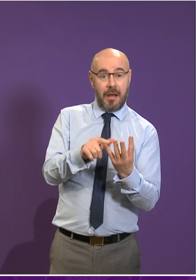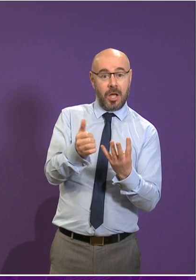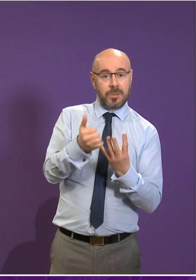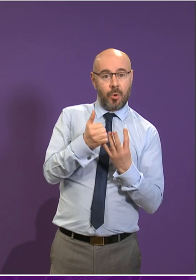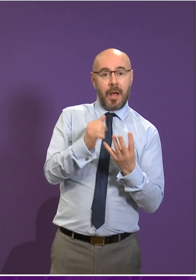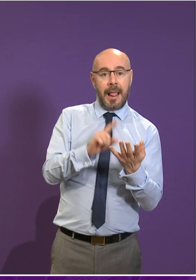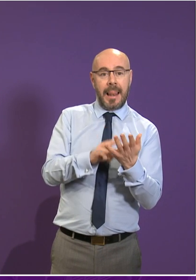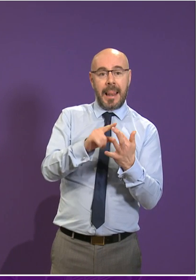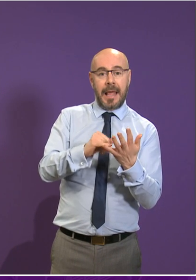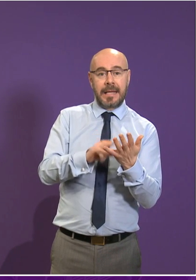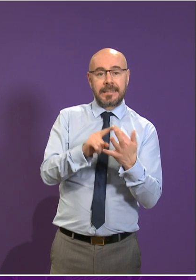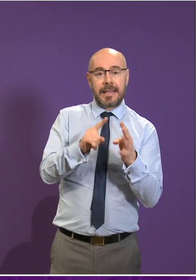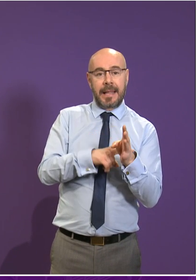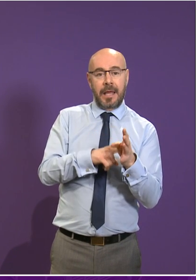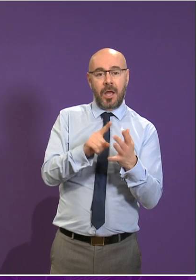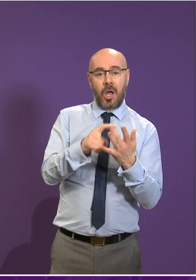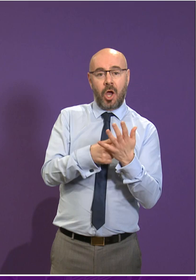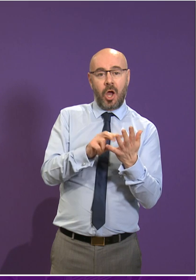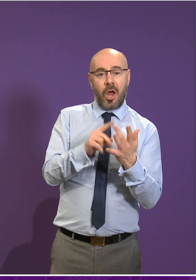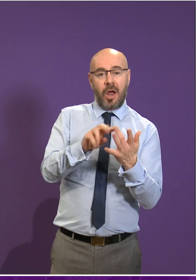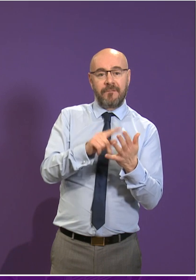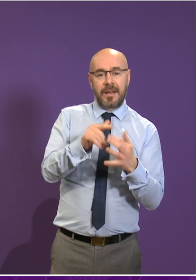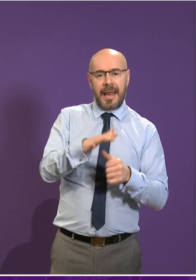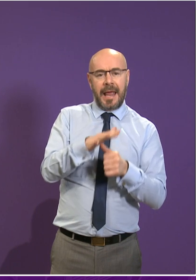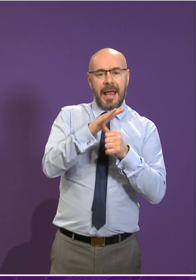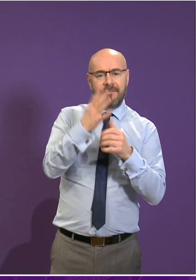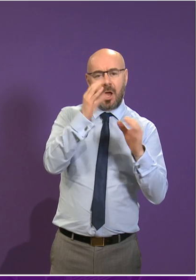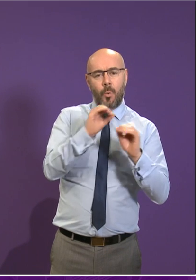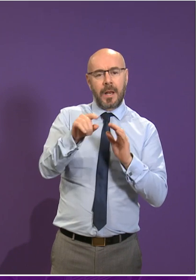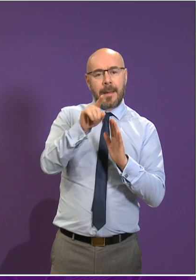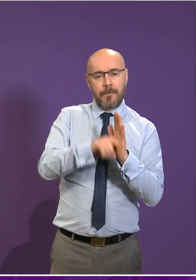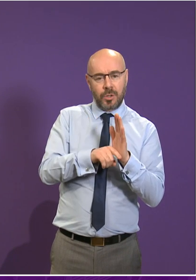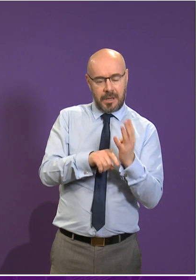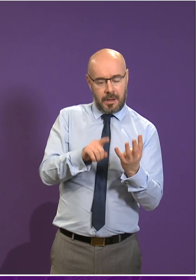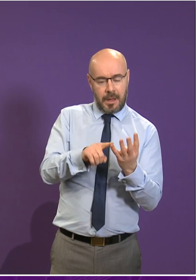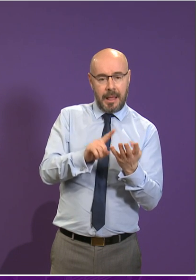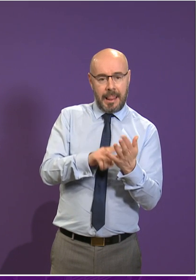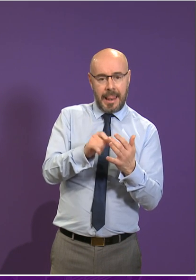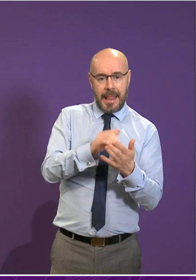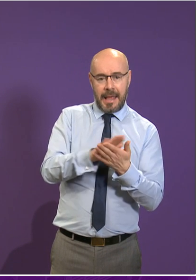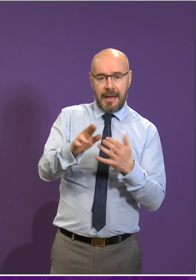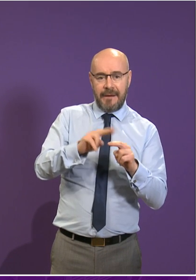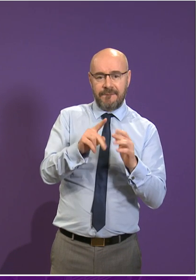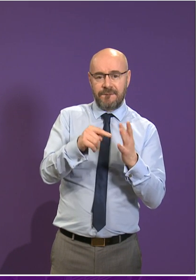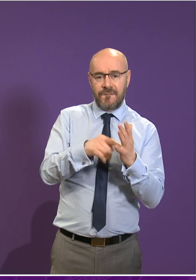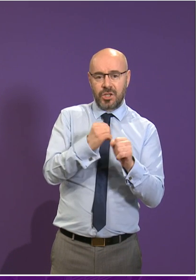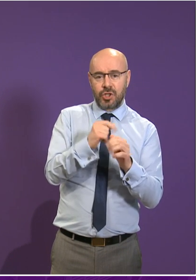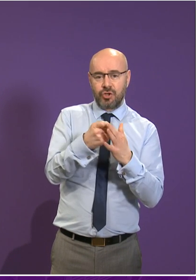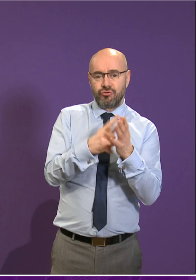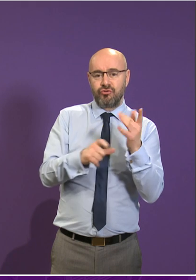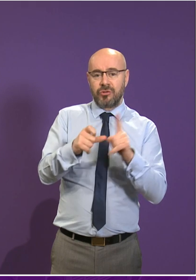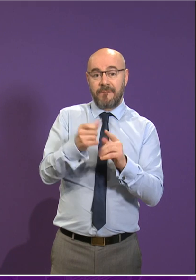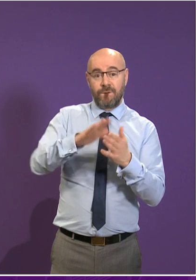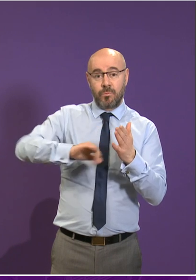have Leslie Irvine, Head of Equality Policy, and Leah Fitzgerald, who is a Policy Manager, Higher Education Division with Scottish Government.